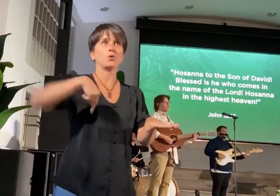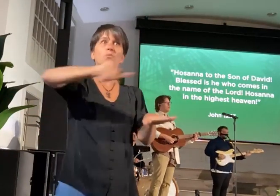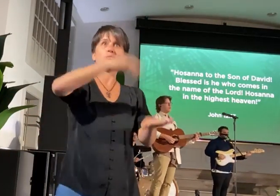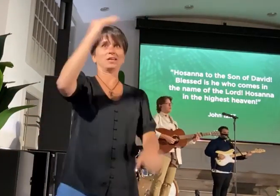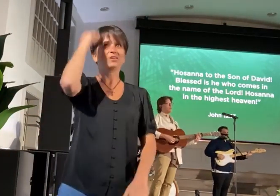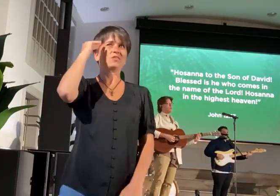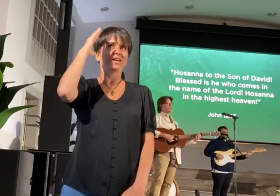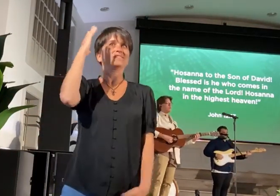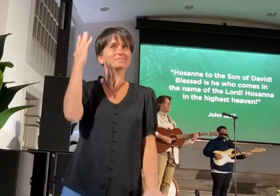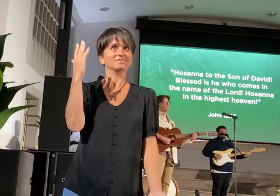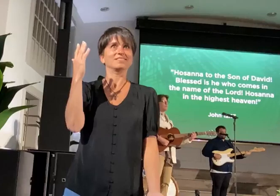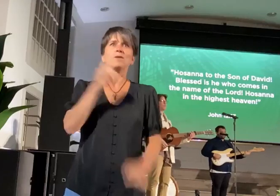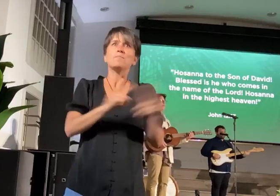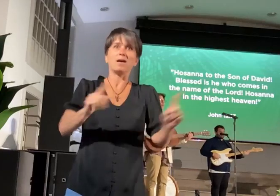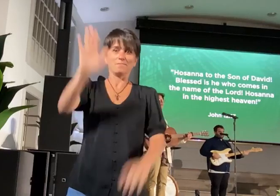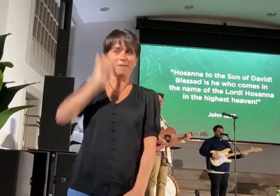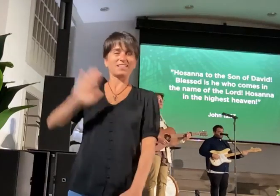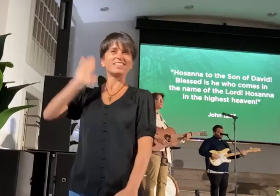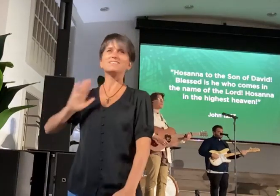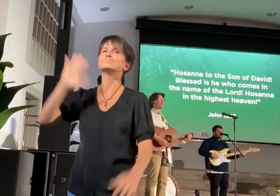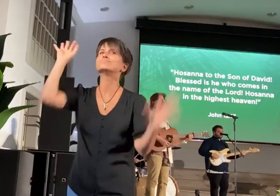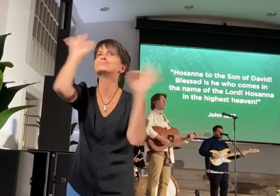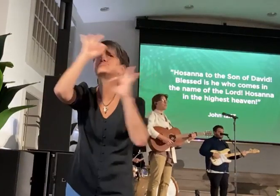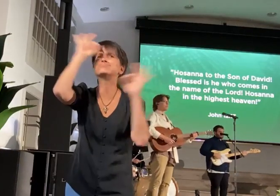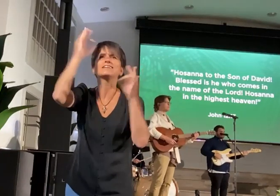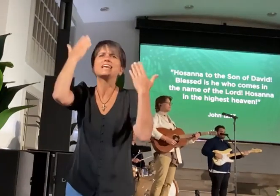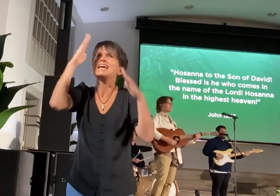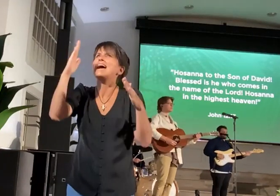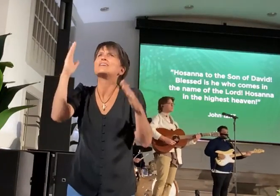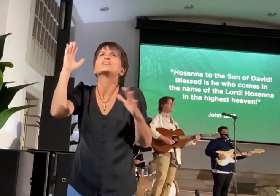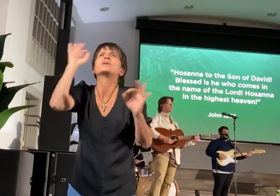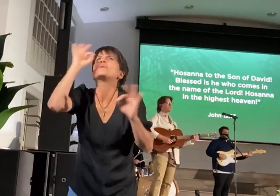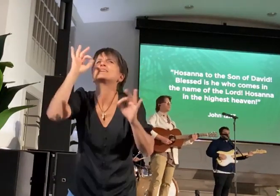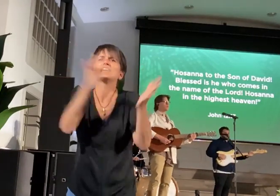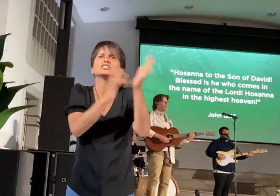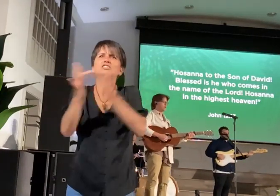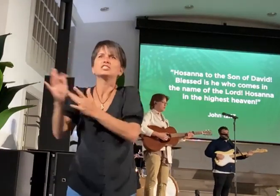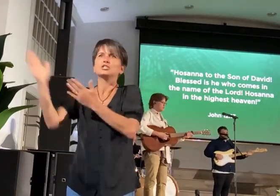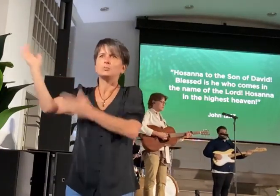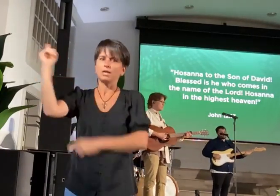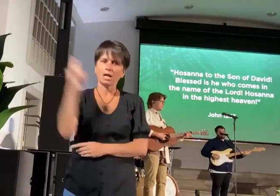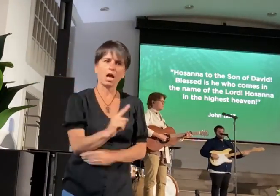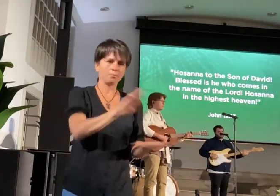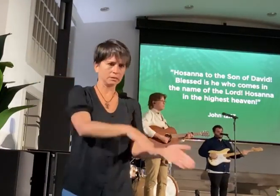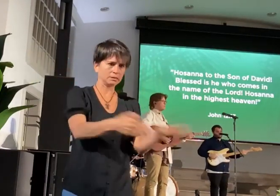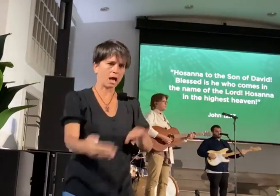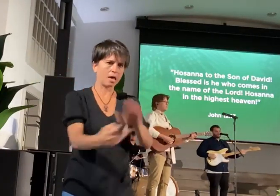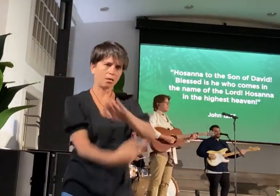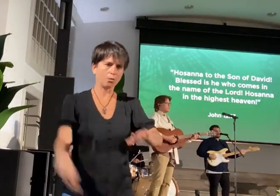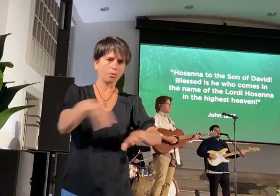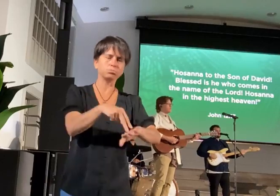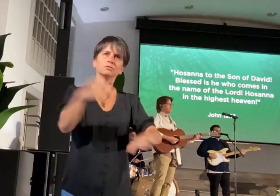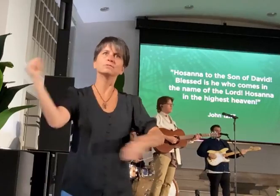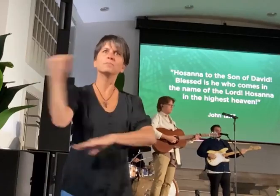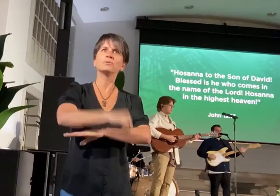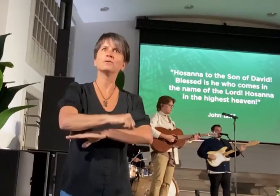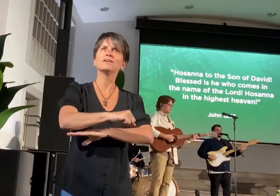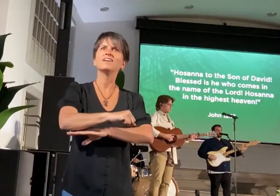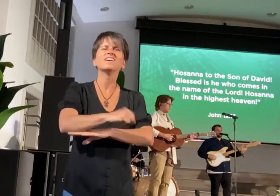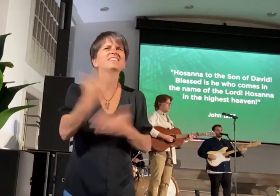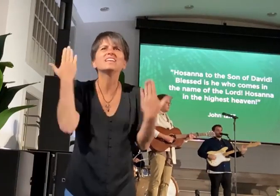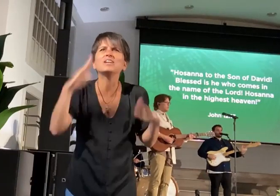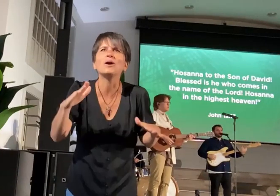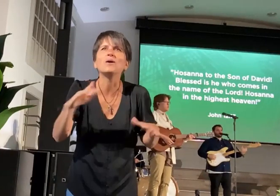that today. They didn't know that Jesus was going to die and come back from the dead. Still, they were worshiping and they were giving. They were laying down palm fronds. They were